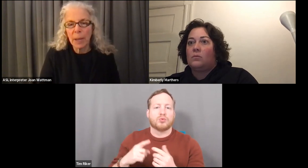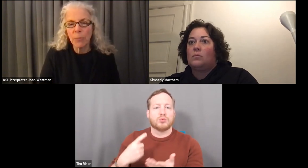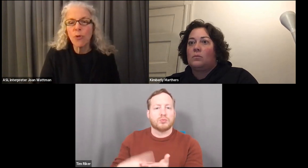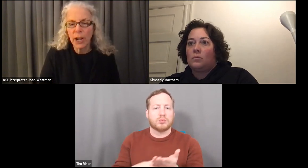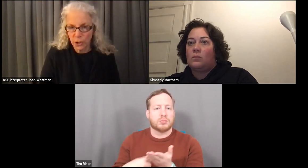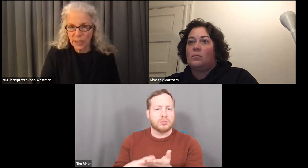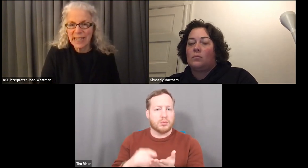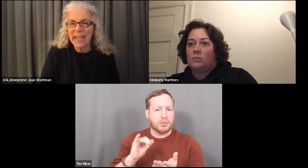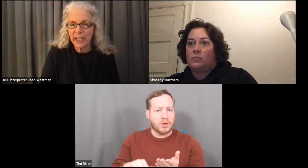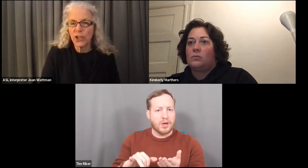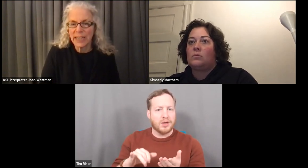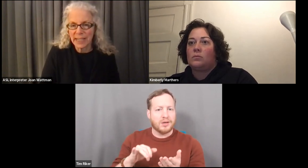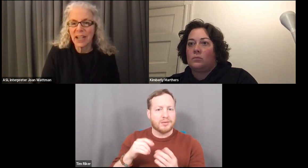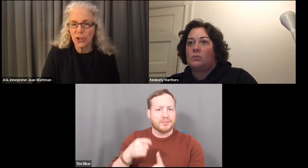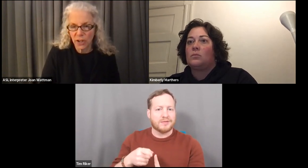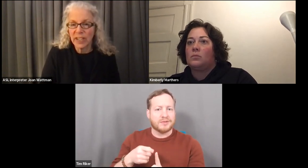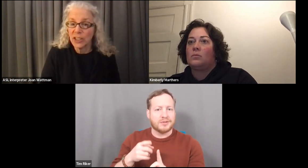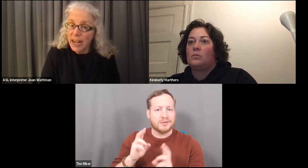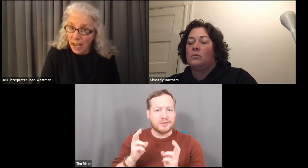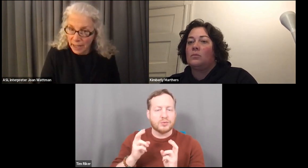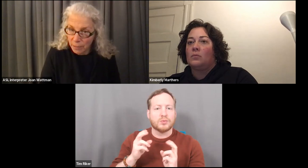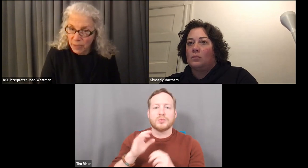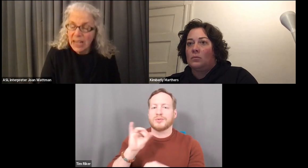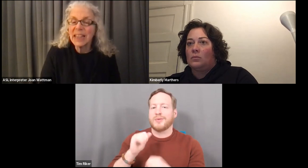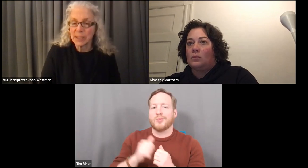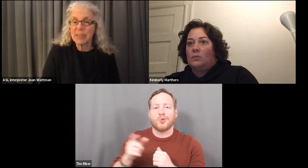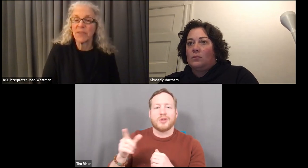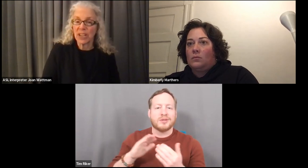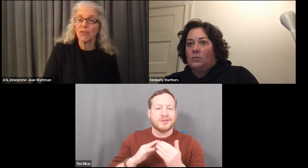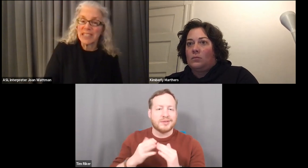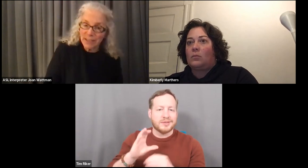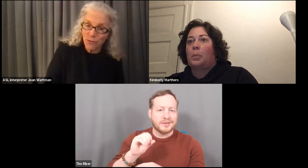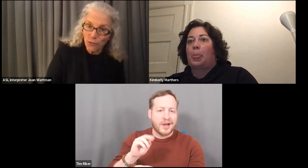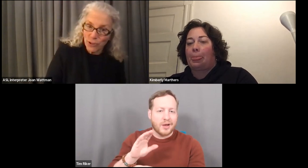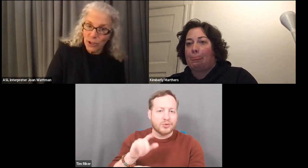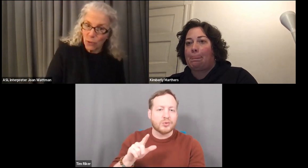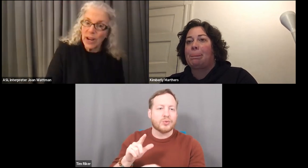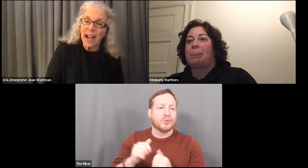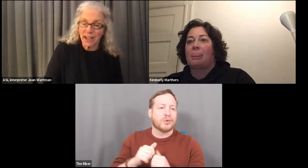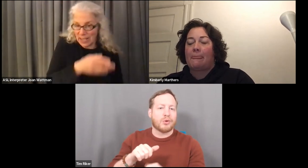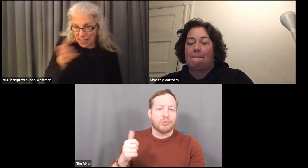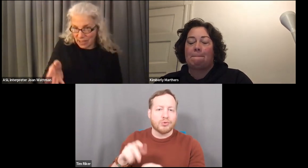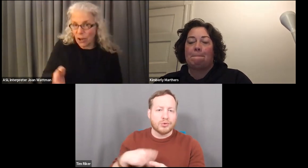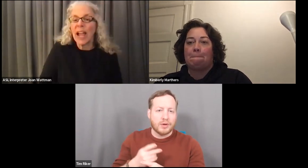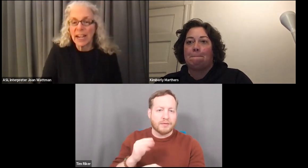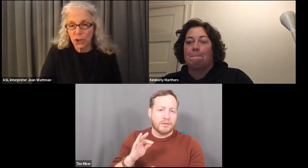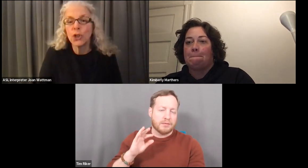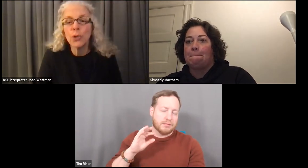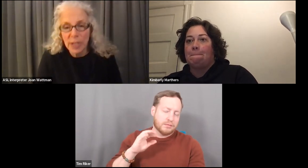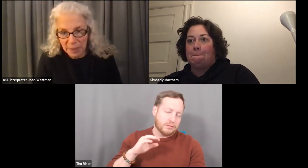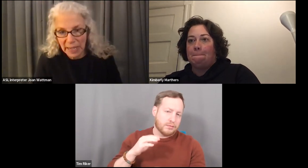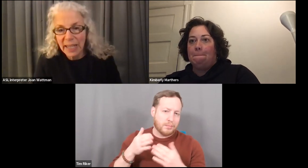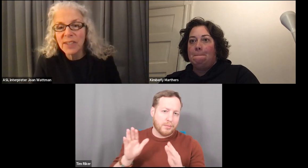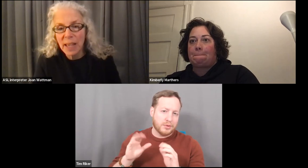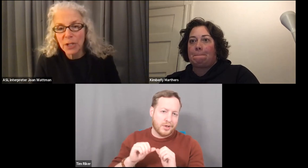have a comment prior to us engaging in the discussion of an agenda item that specifically is a reaction